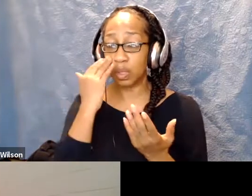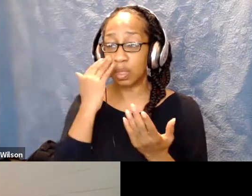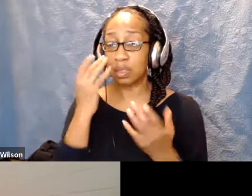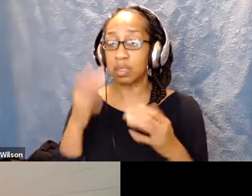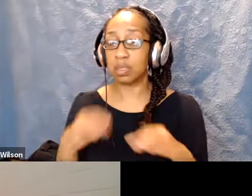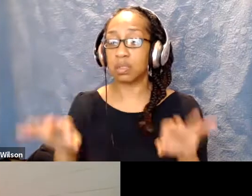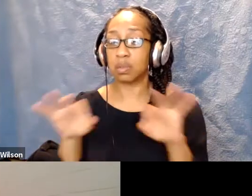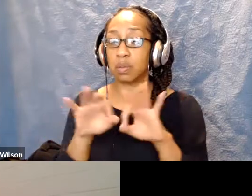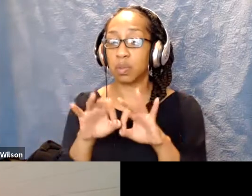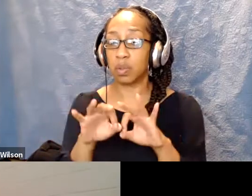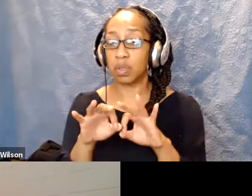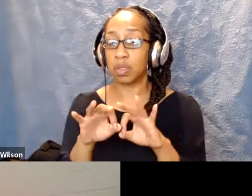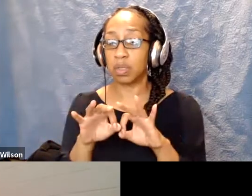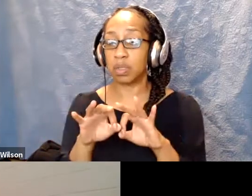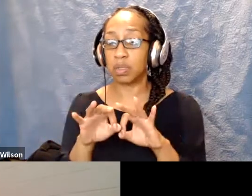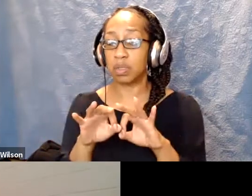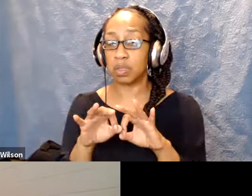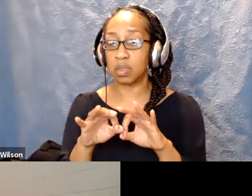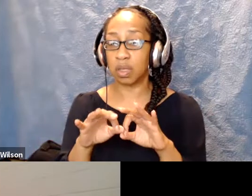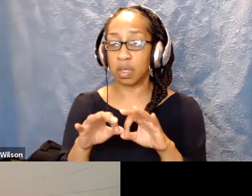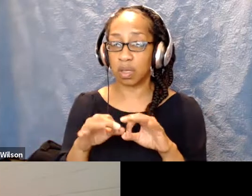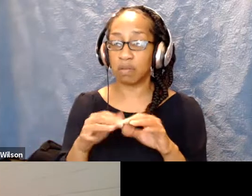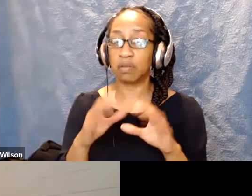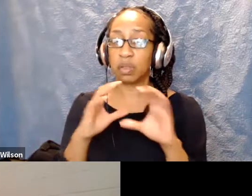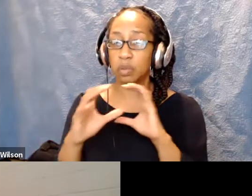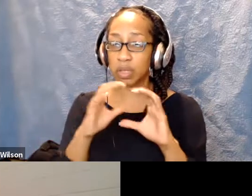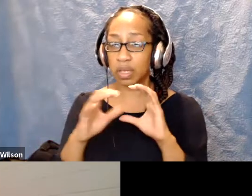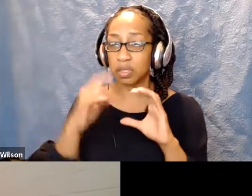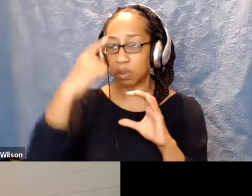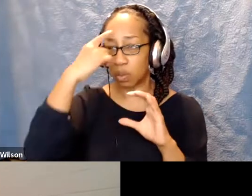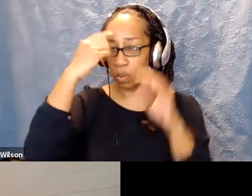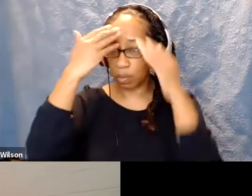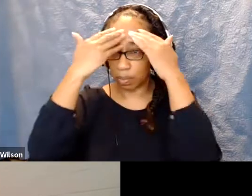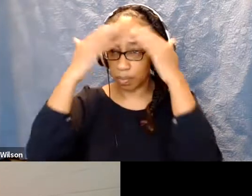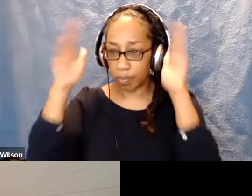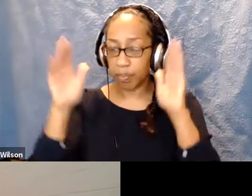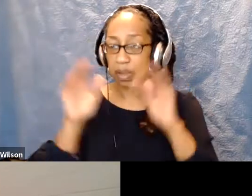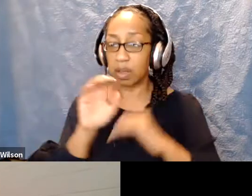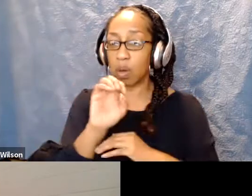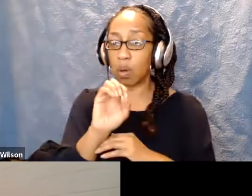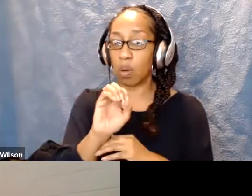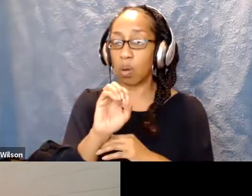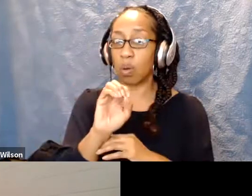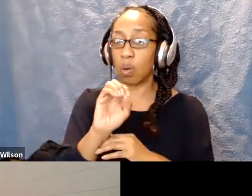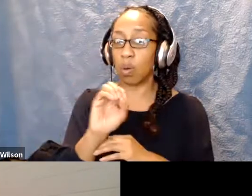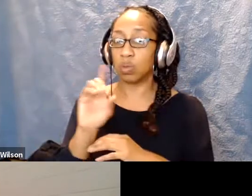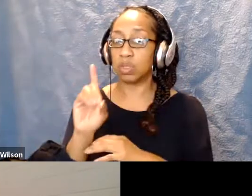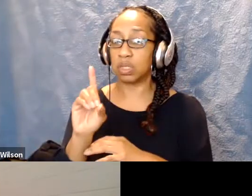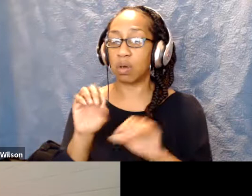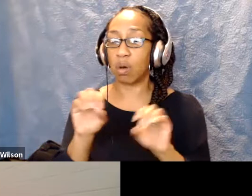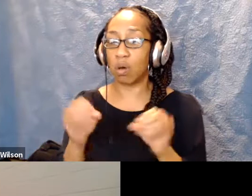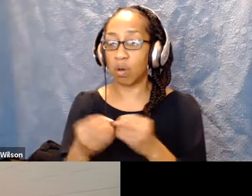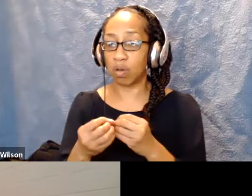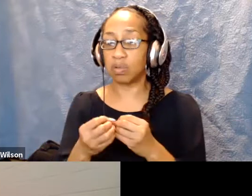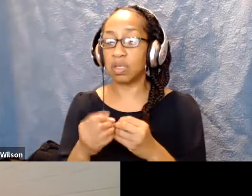to have open lines of communication between our local OOD office and